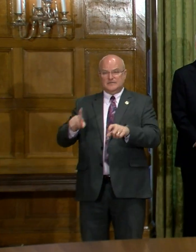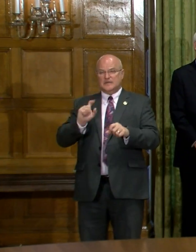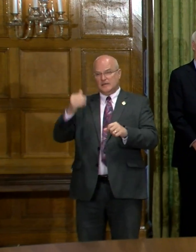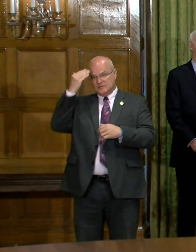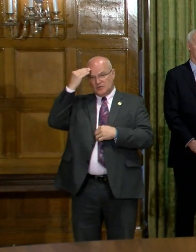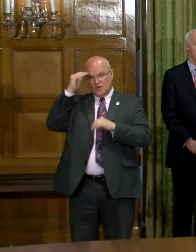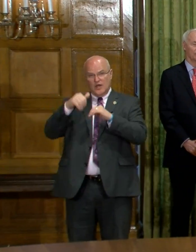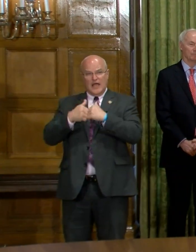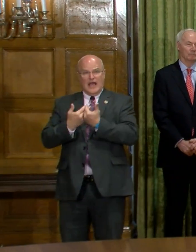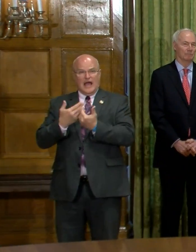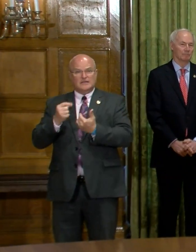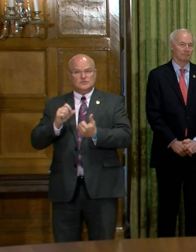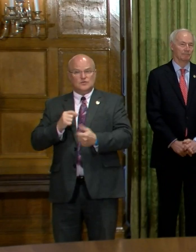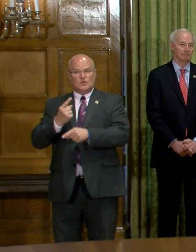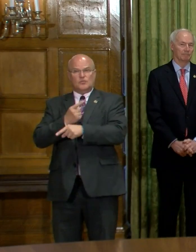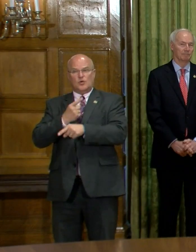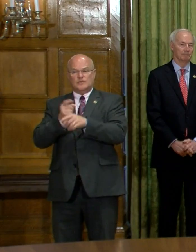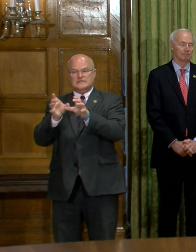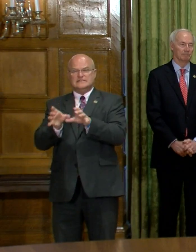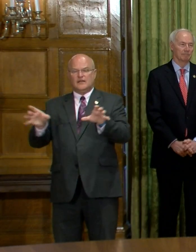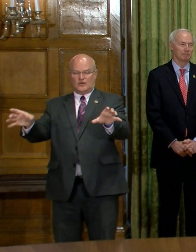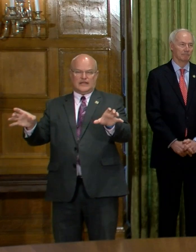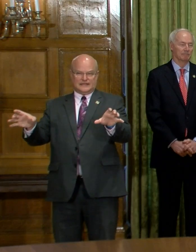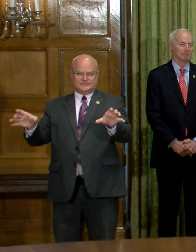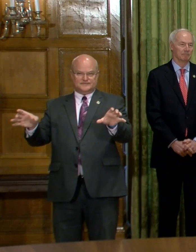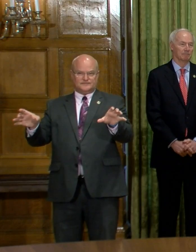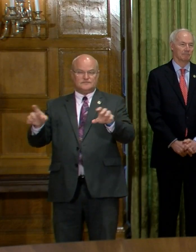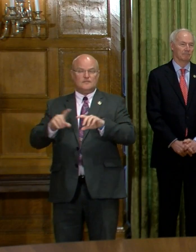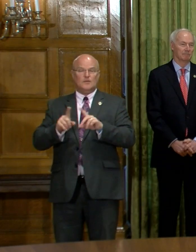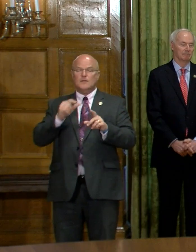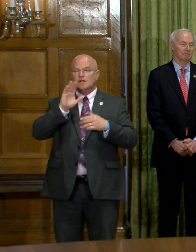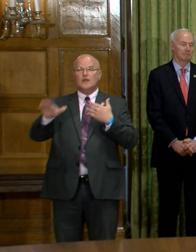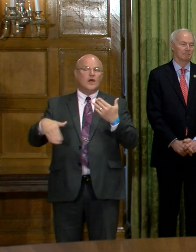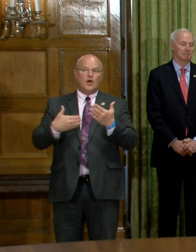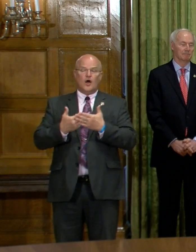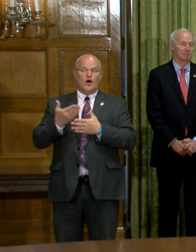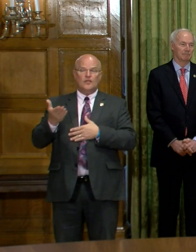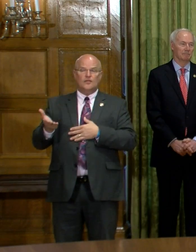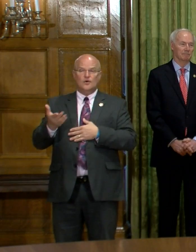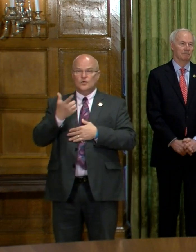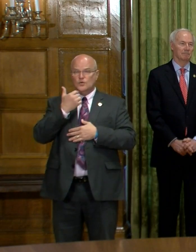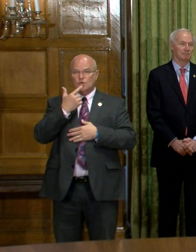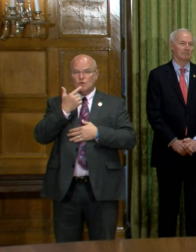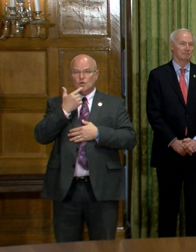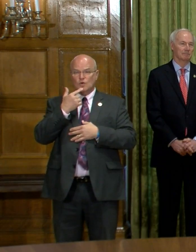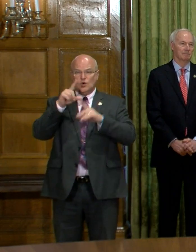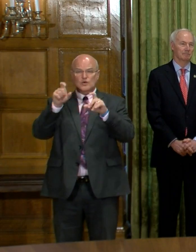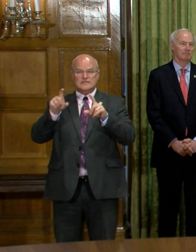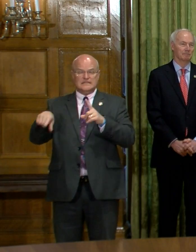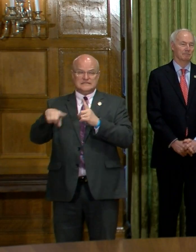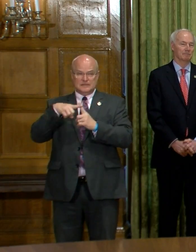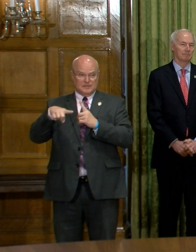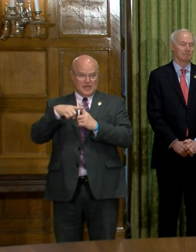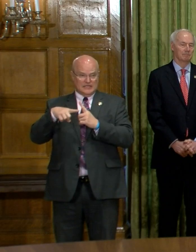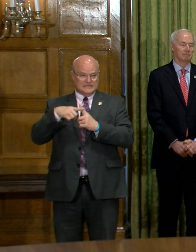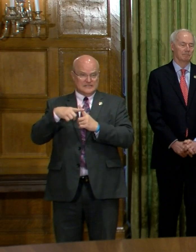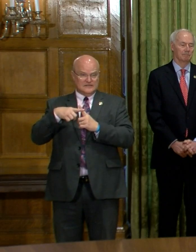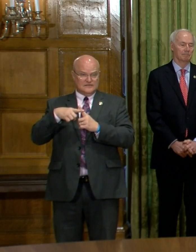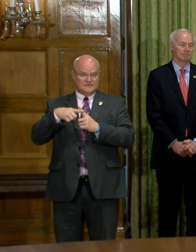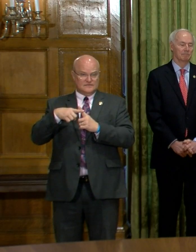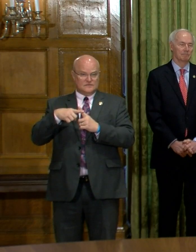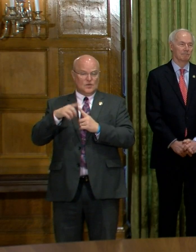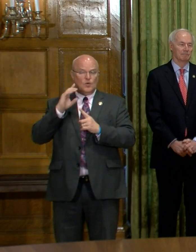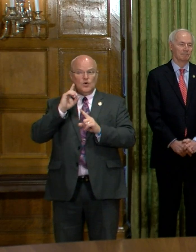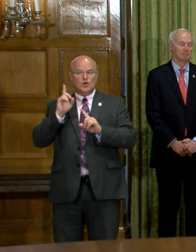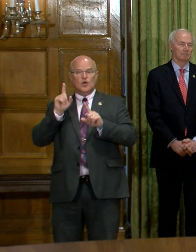be able to know how to appropriately segregate them. But not all of those who are testing positive